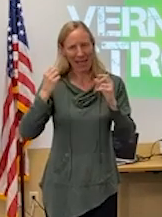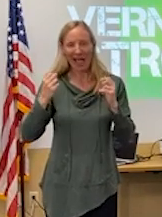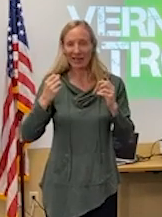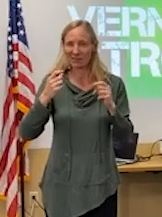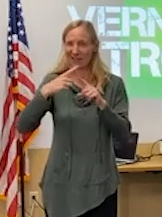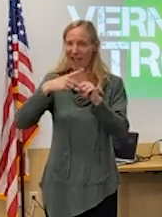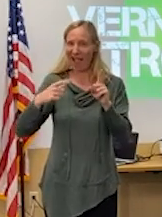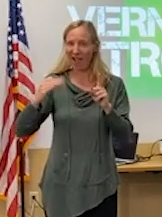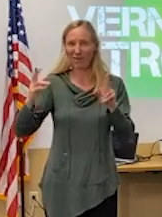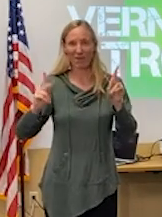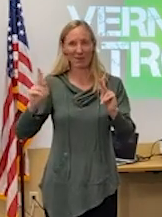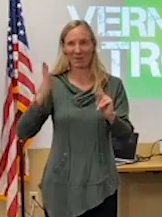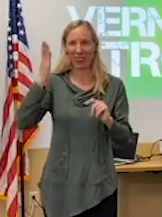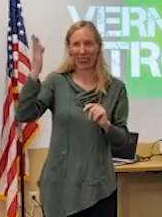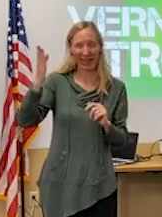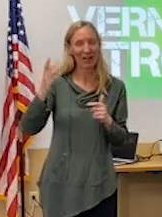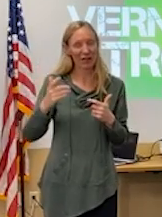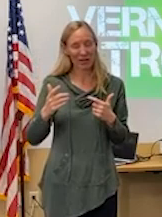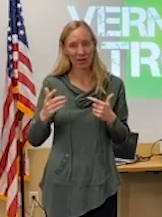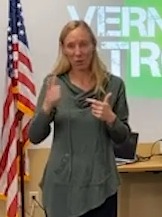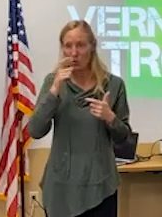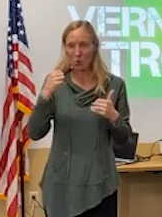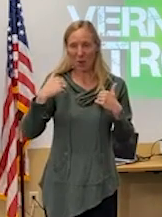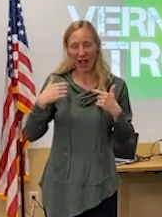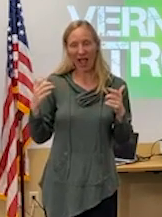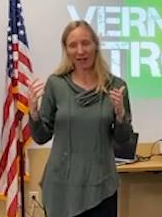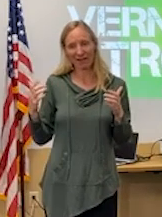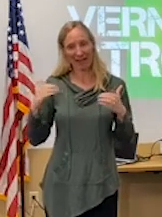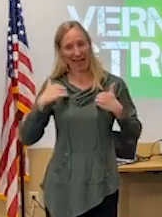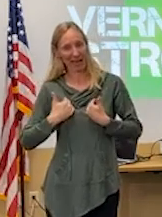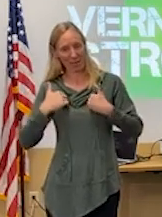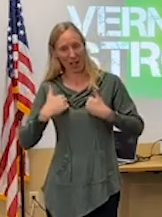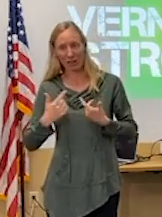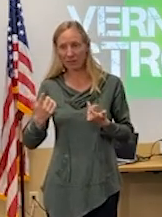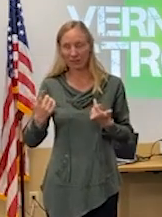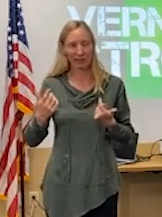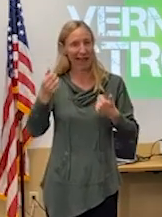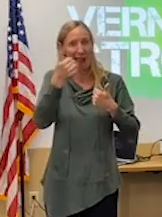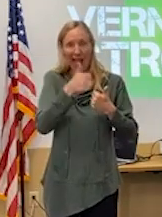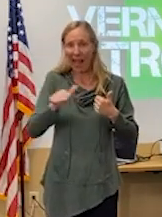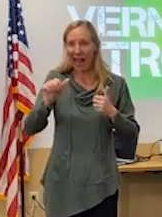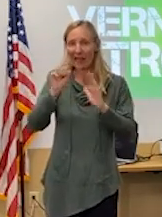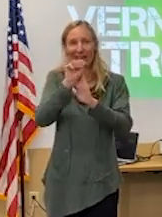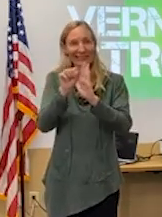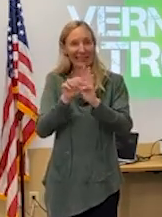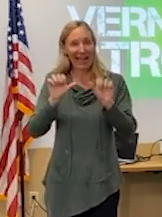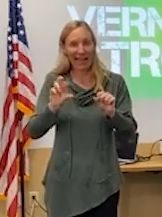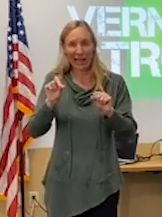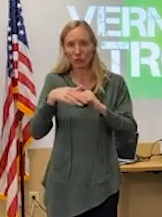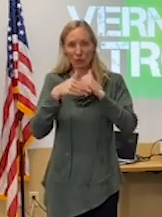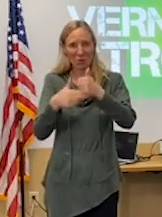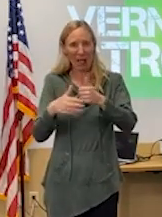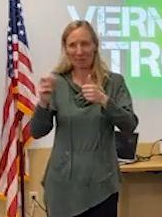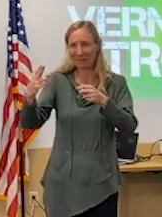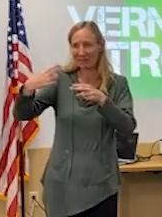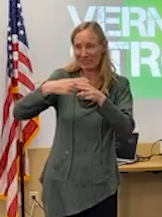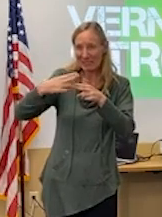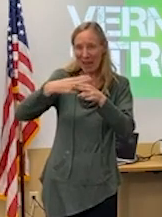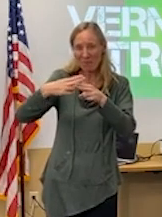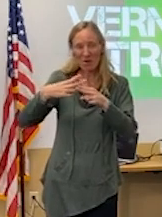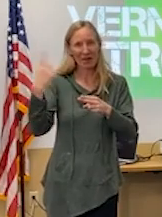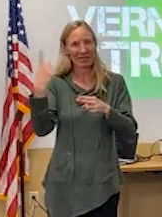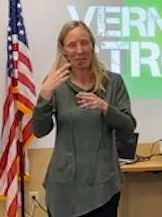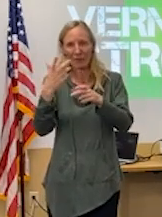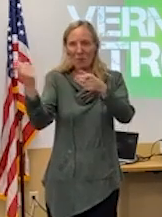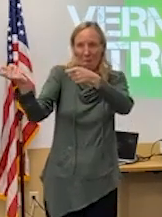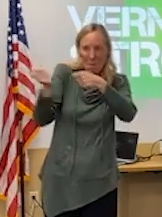population up here. So we could appreciate anything the state could do, even if it's temporary. To be able to get